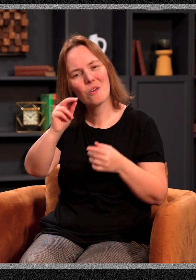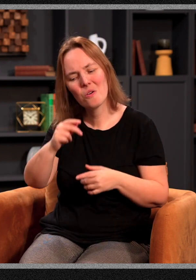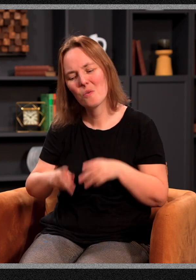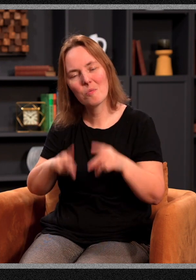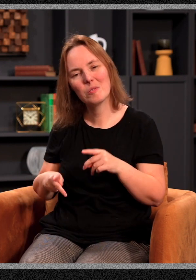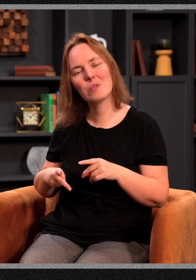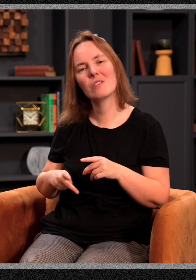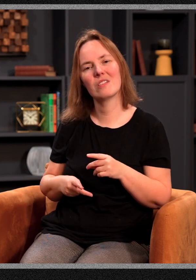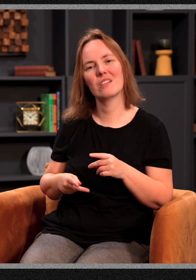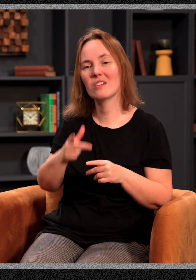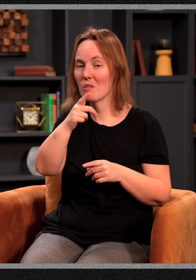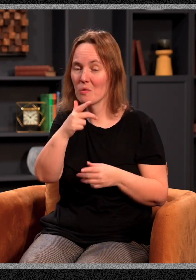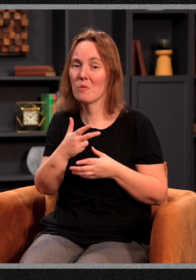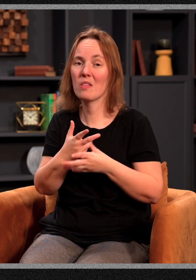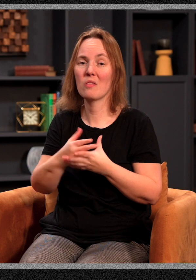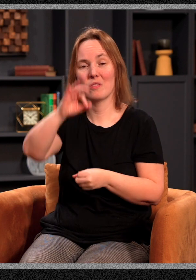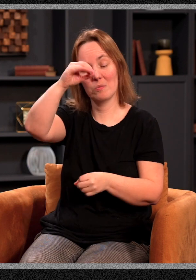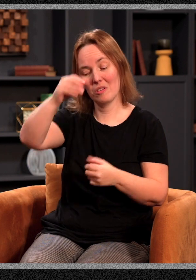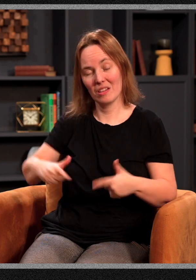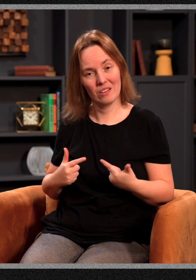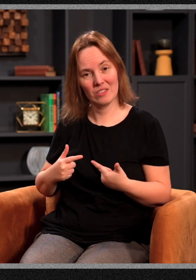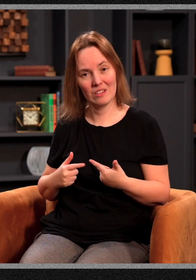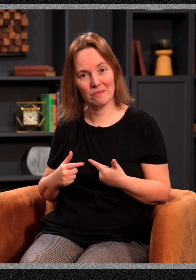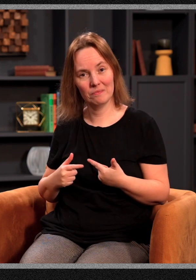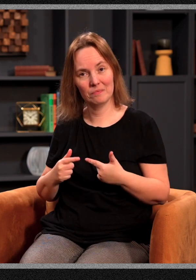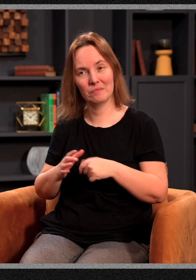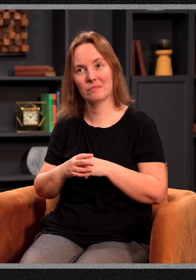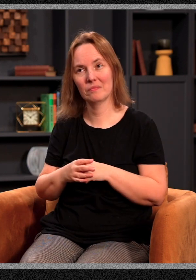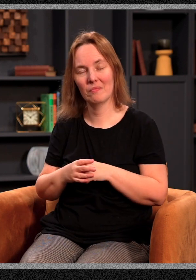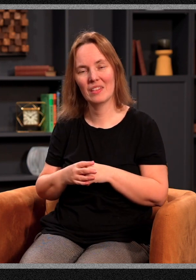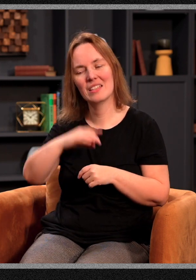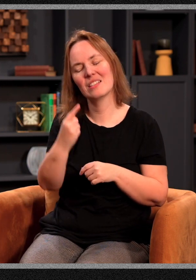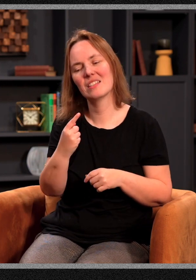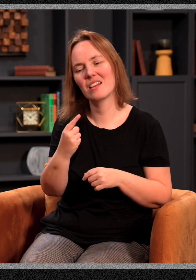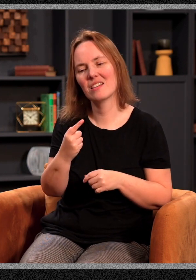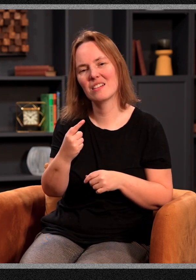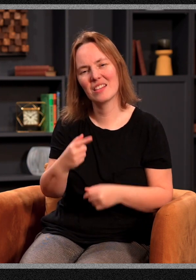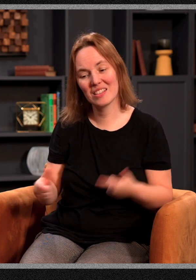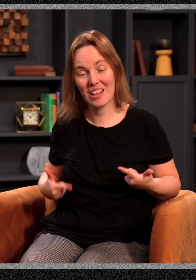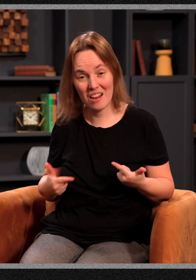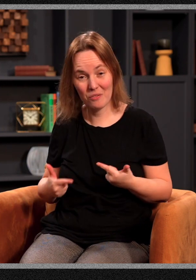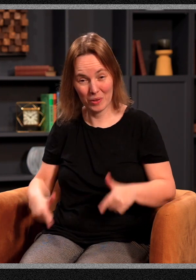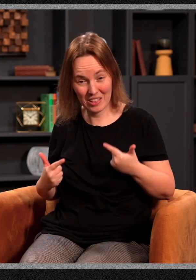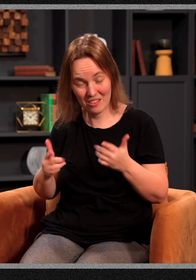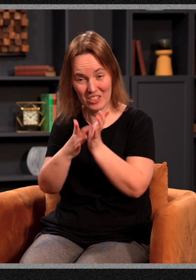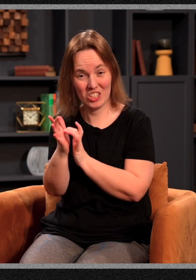Spirit dwells. So when Paul says the kingdom of God is not in word, but in power, he's saying that this life that we live in